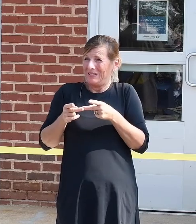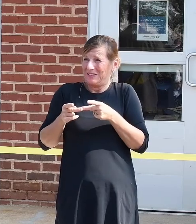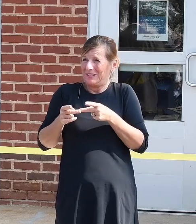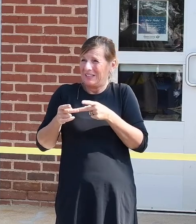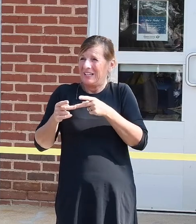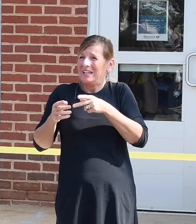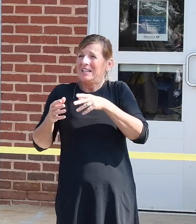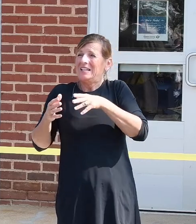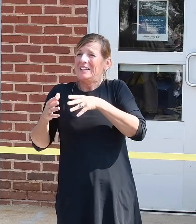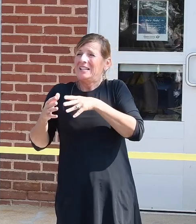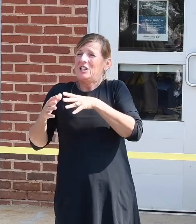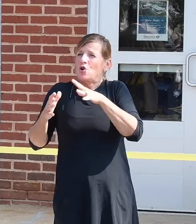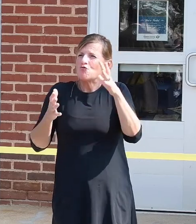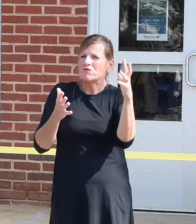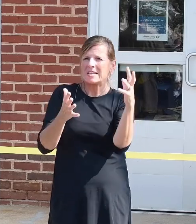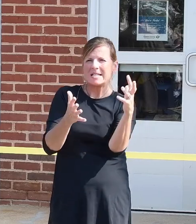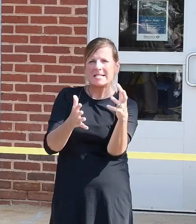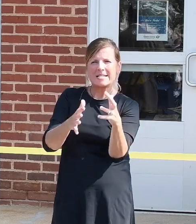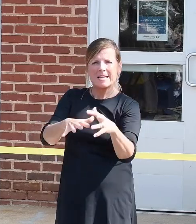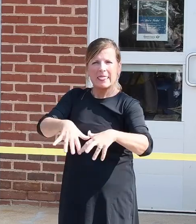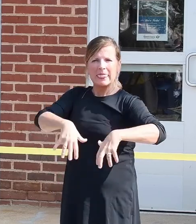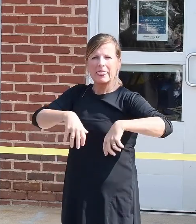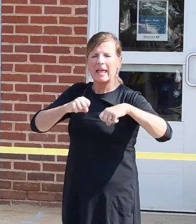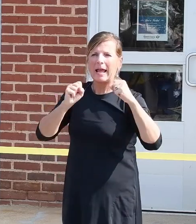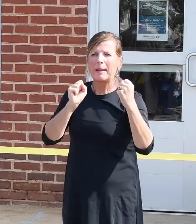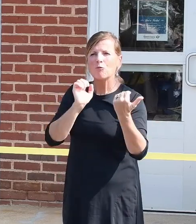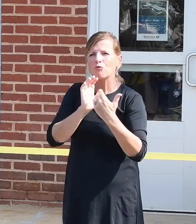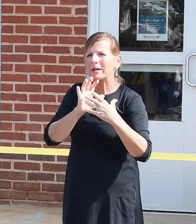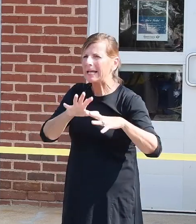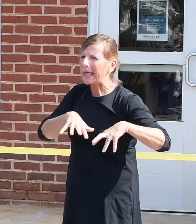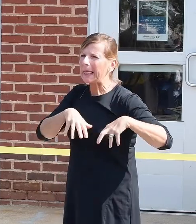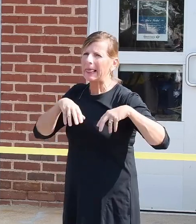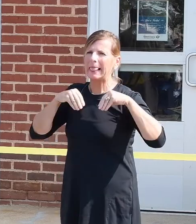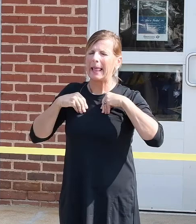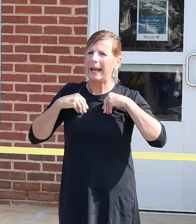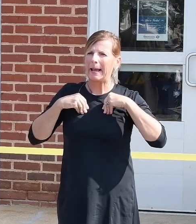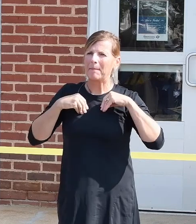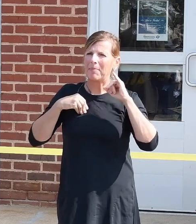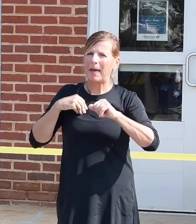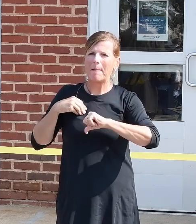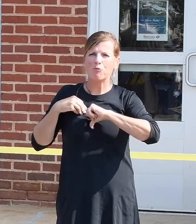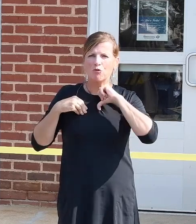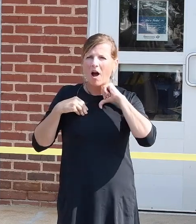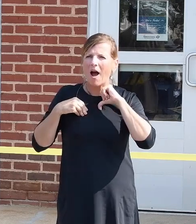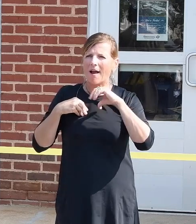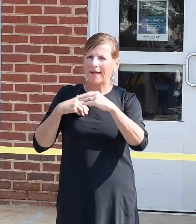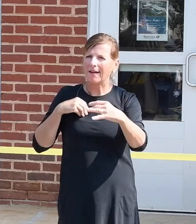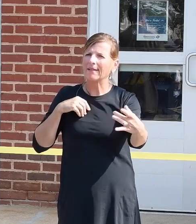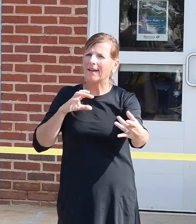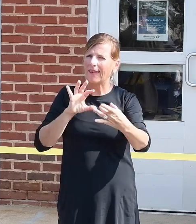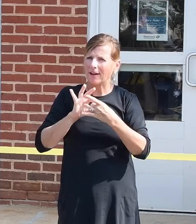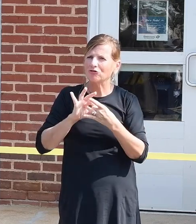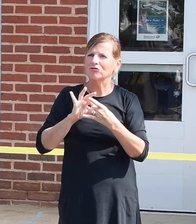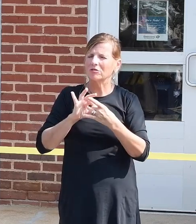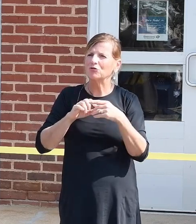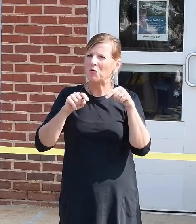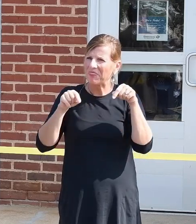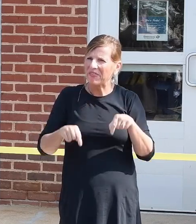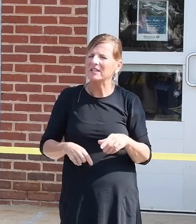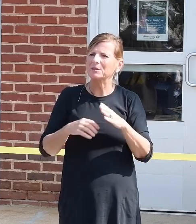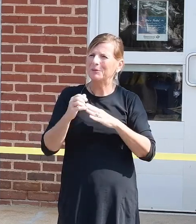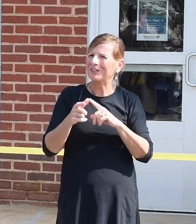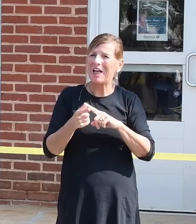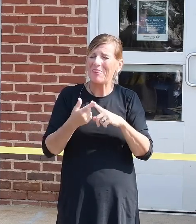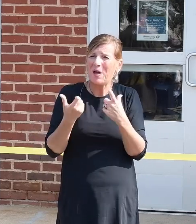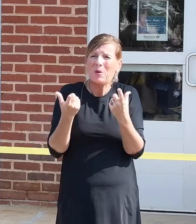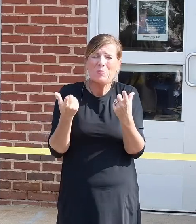reclaimed the pride that people have in connection with this place, and then create really just a